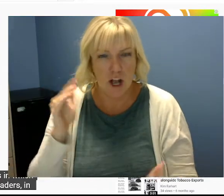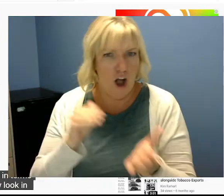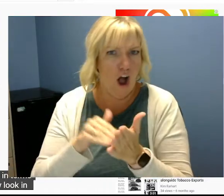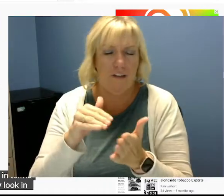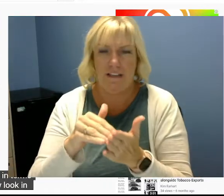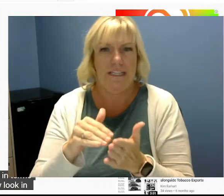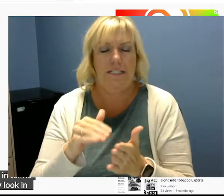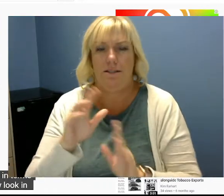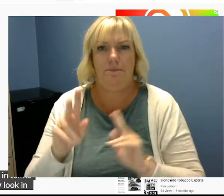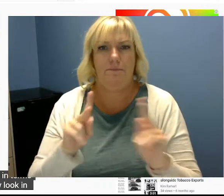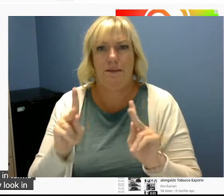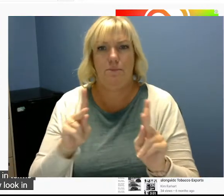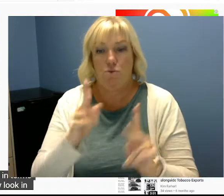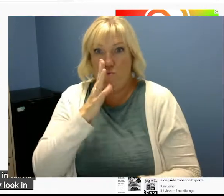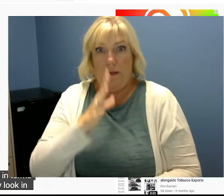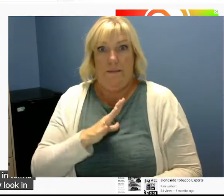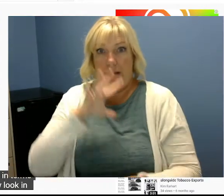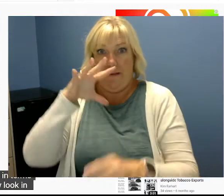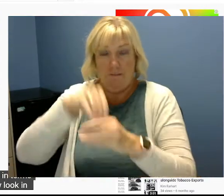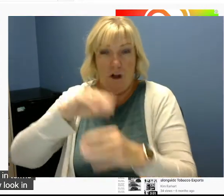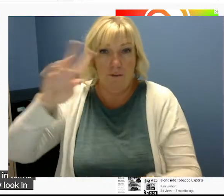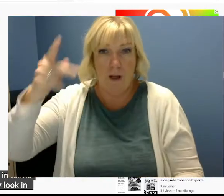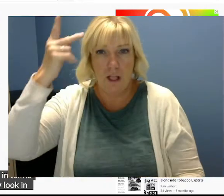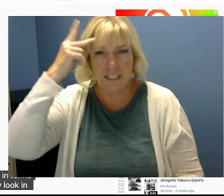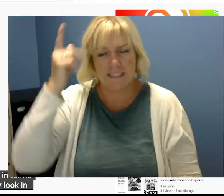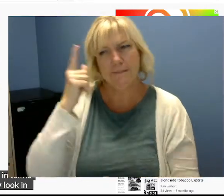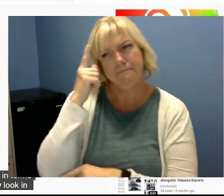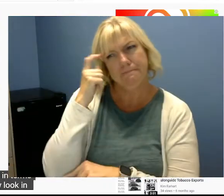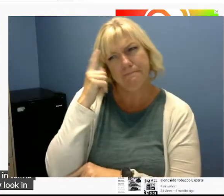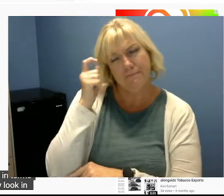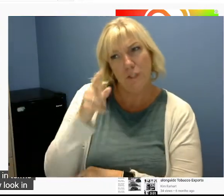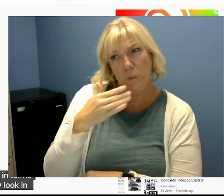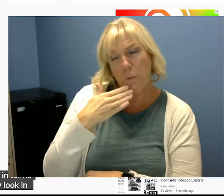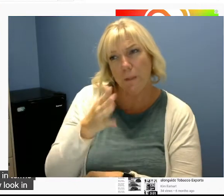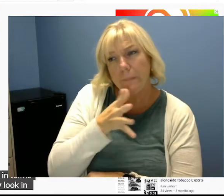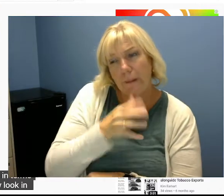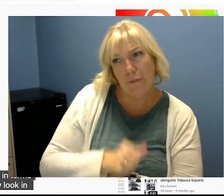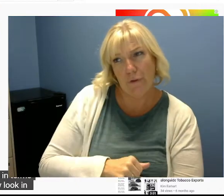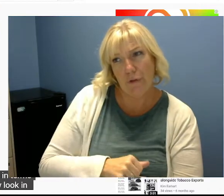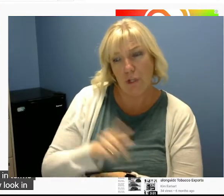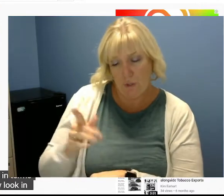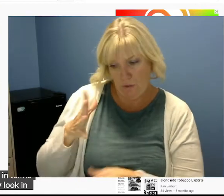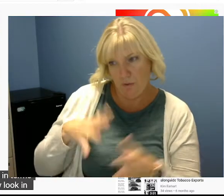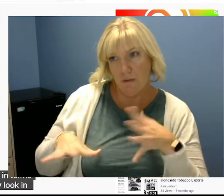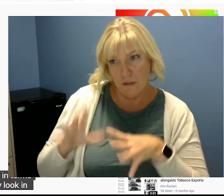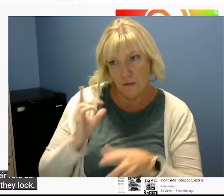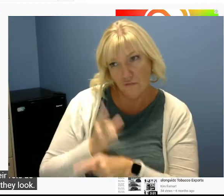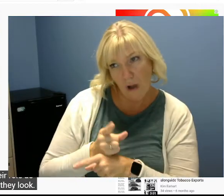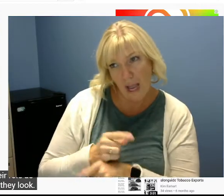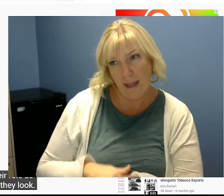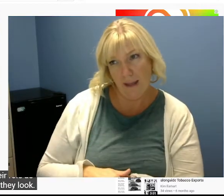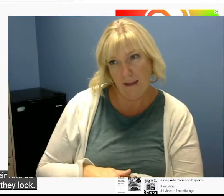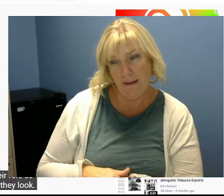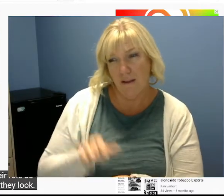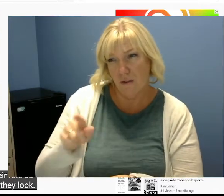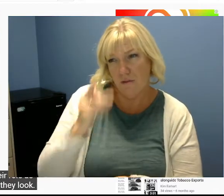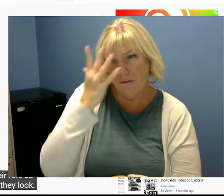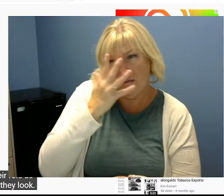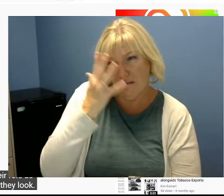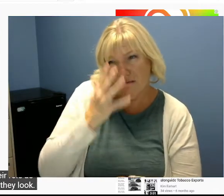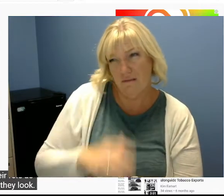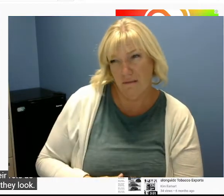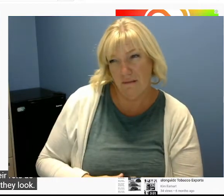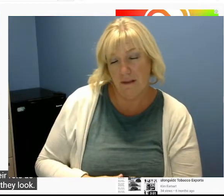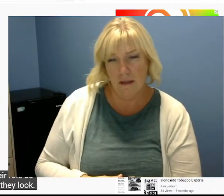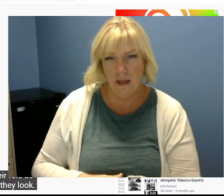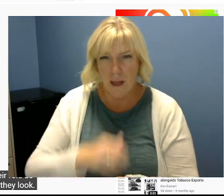leaders, in terms of their role as mothers, right, and in terms of what they wear, and in terms of how they look, in ways that men